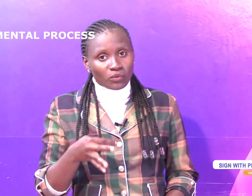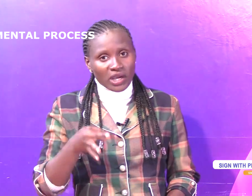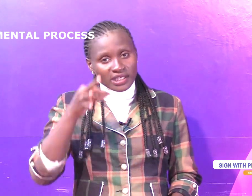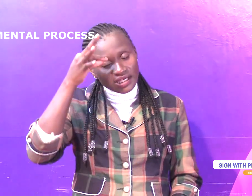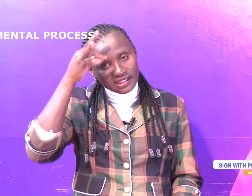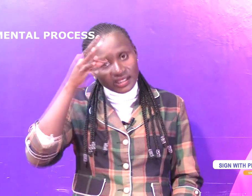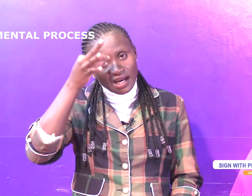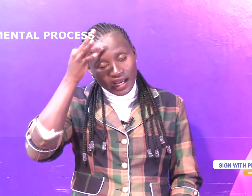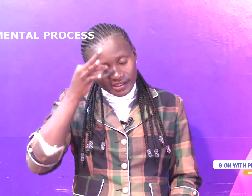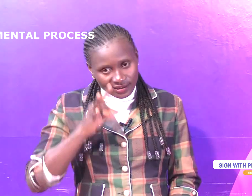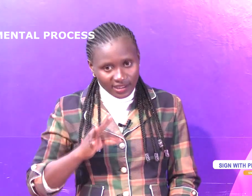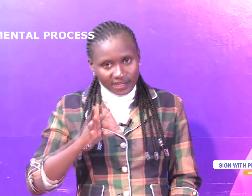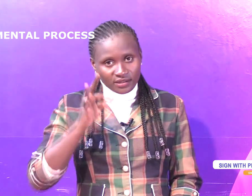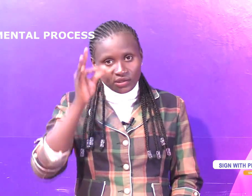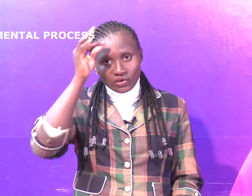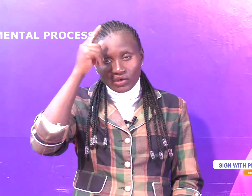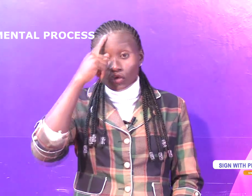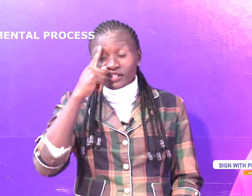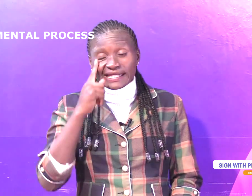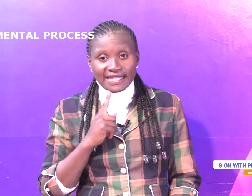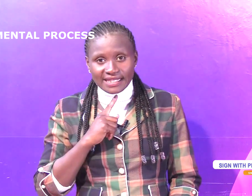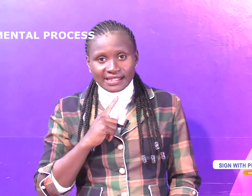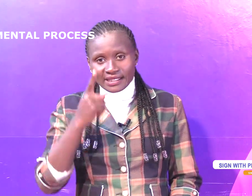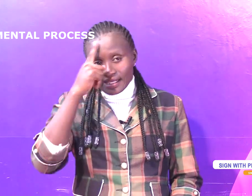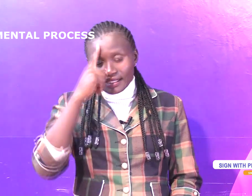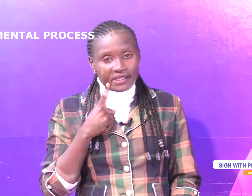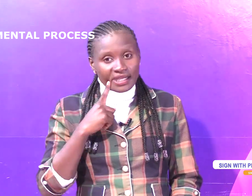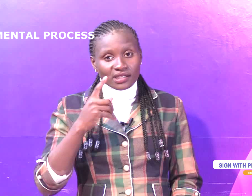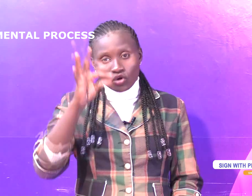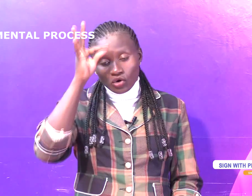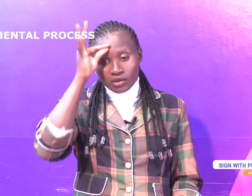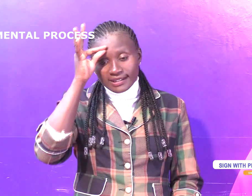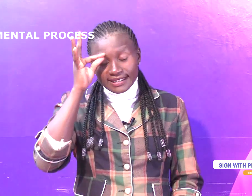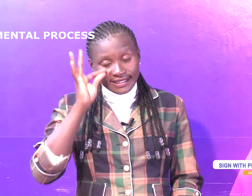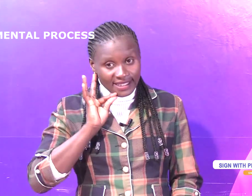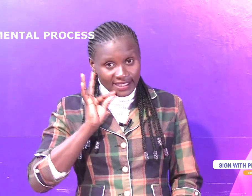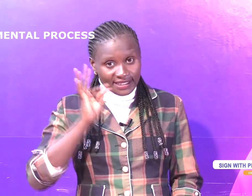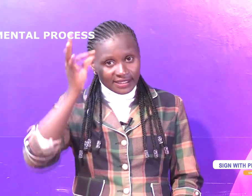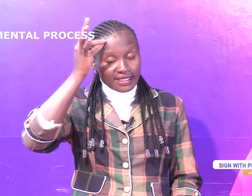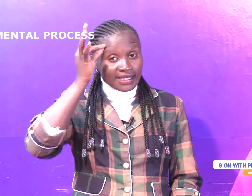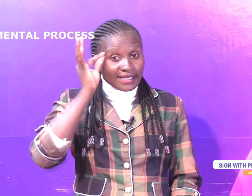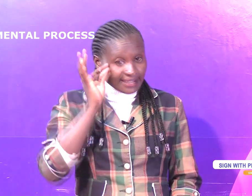just here, serious. You're drawing or serious, serious or serious, serious,